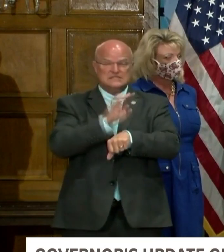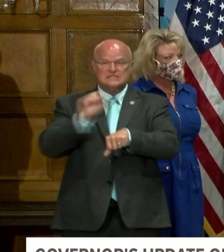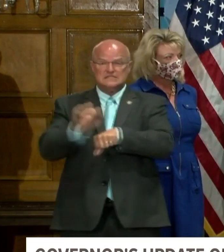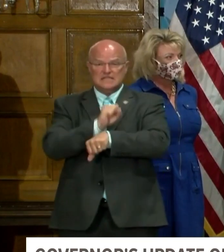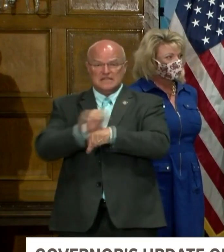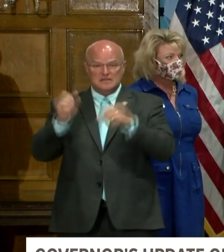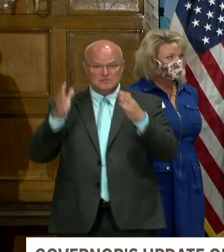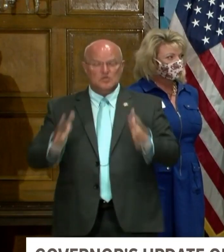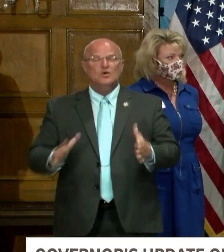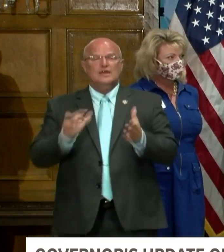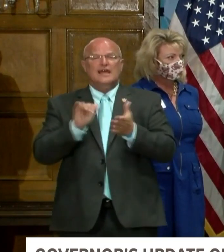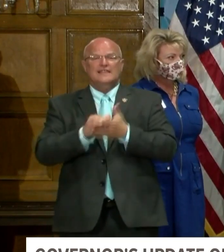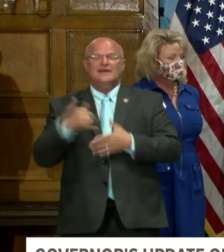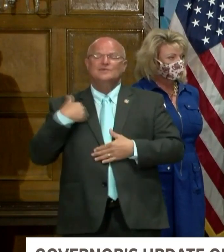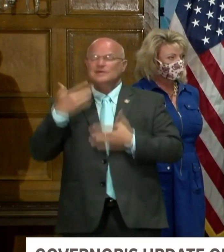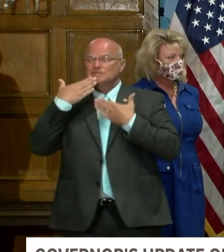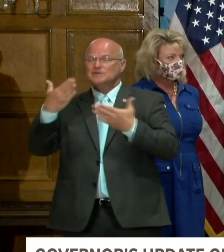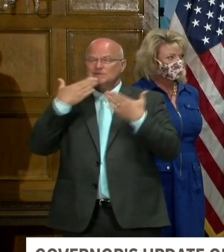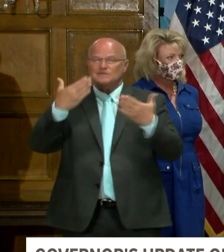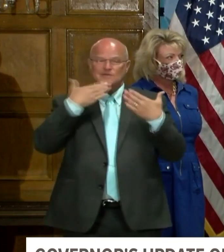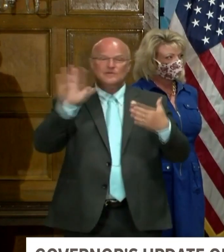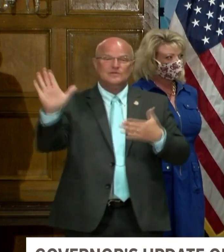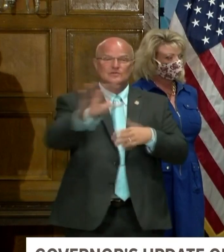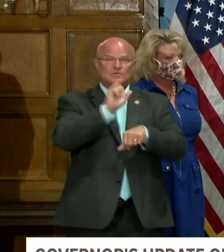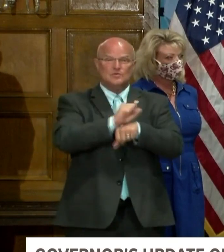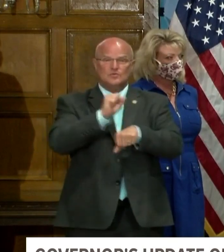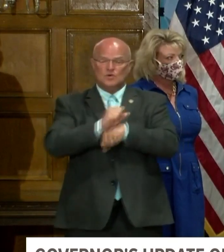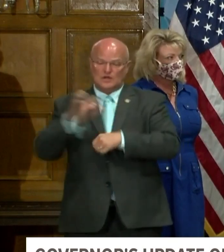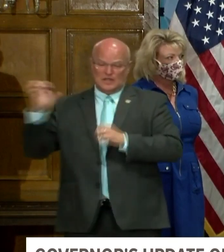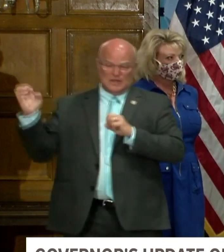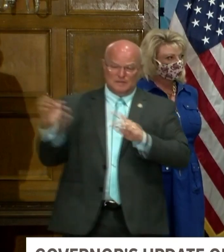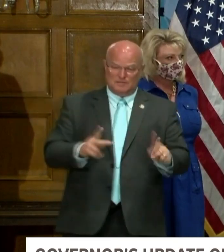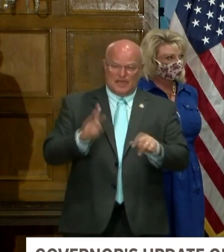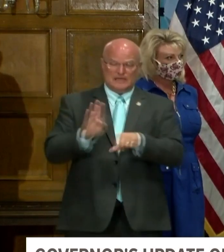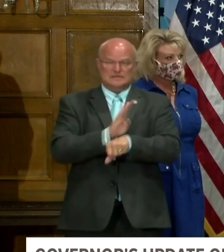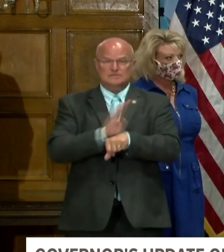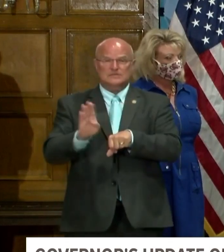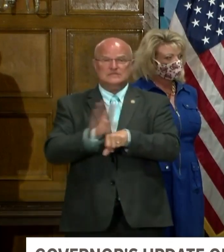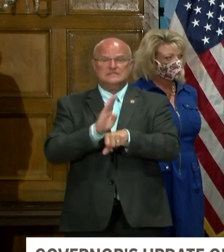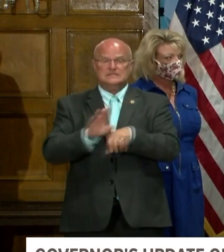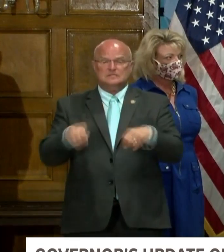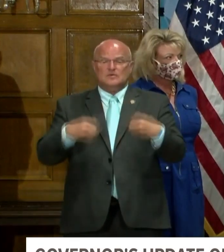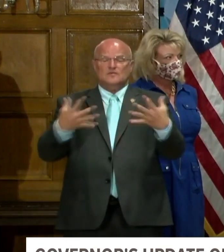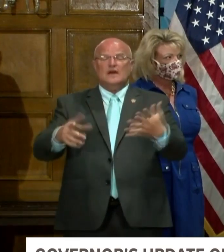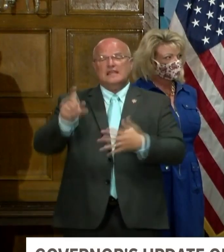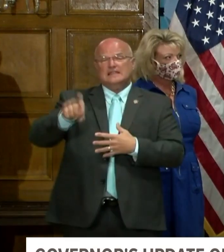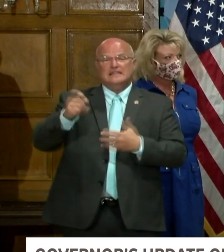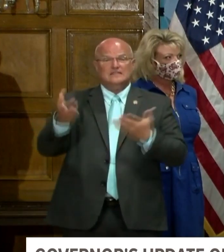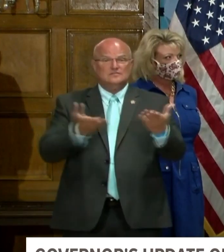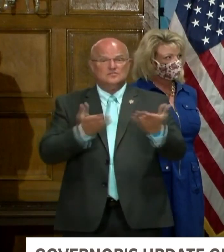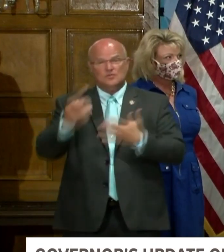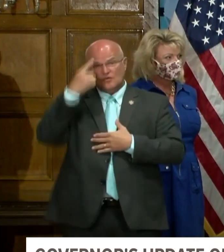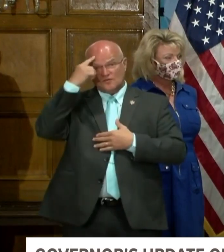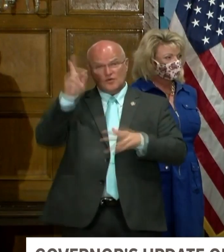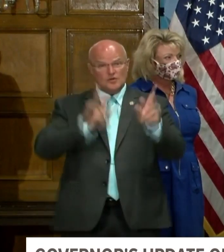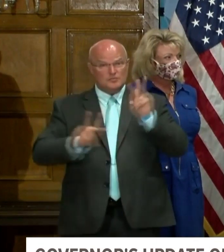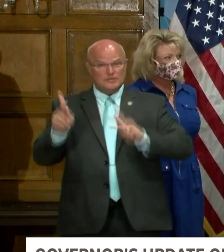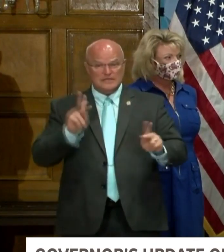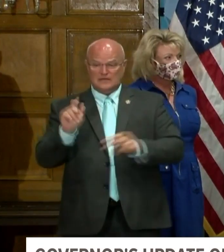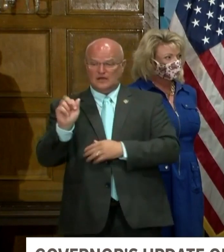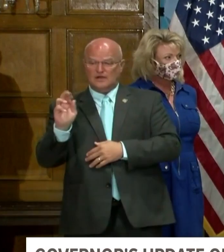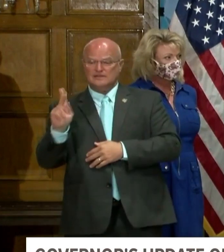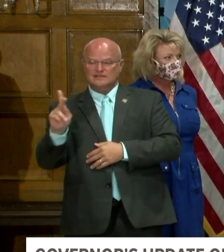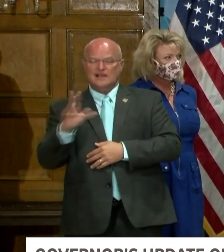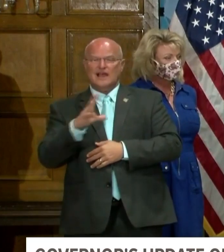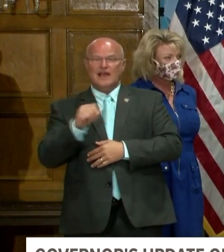employees that we appreciate them getting back to business, providing the necessary services to our citizens, and